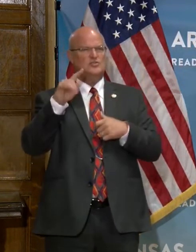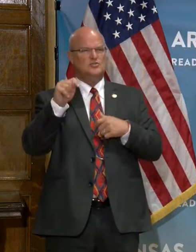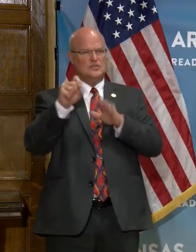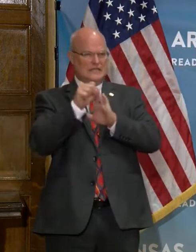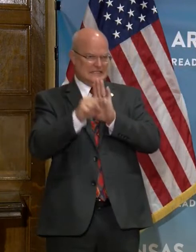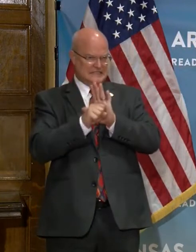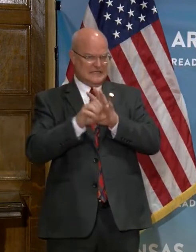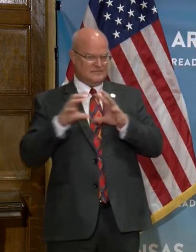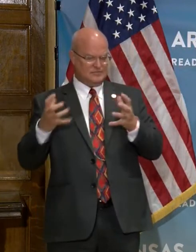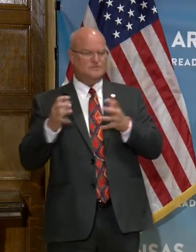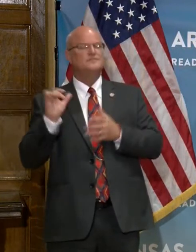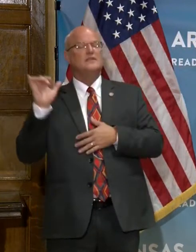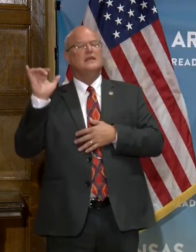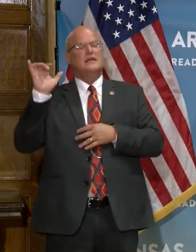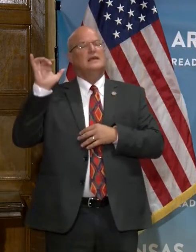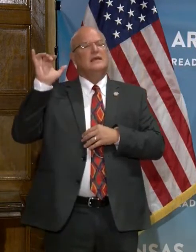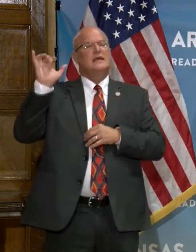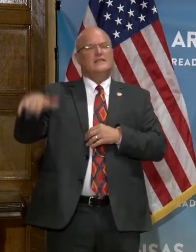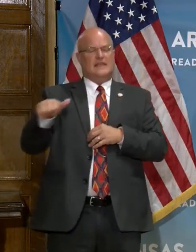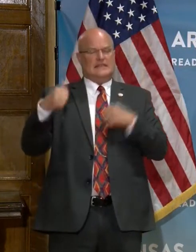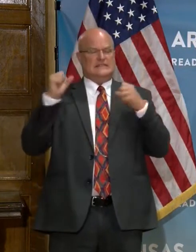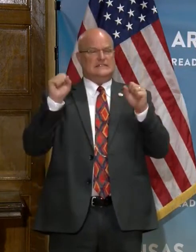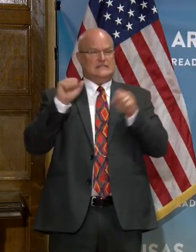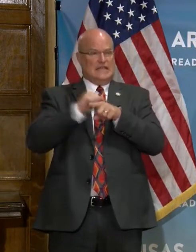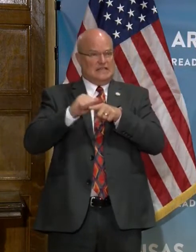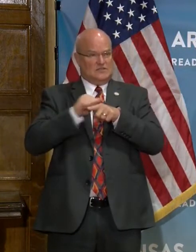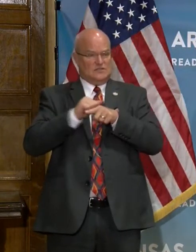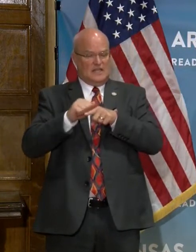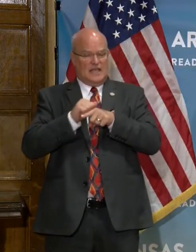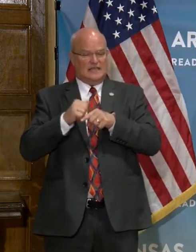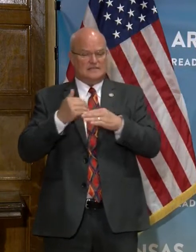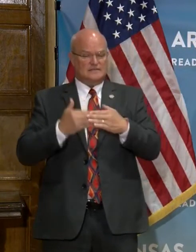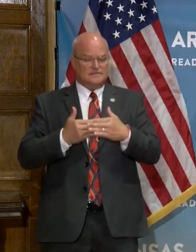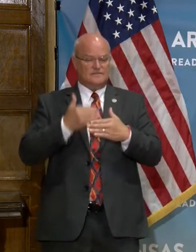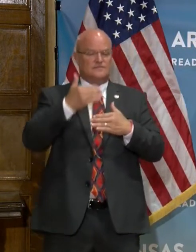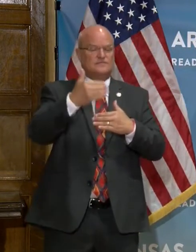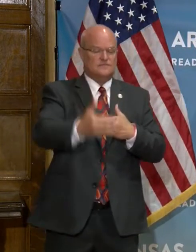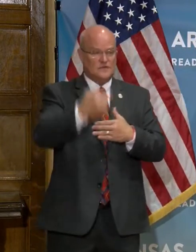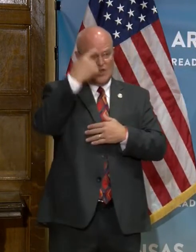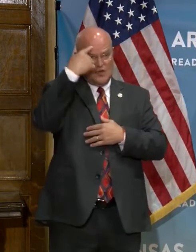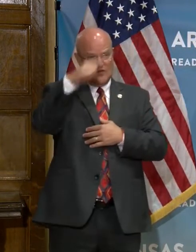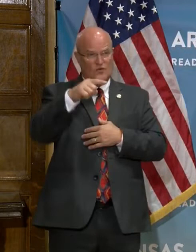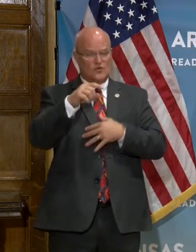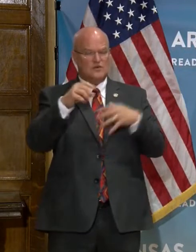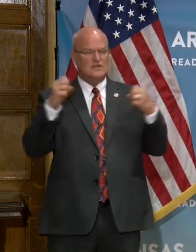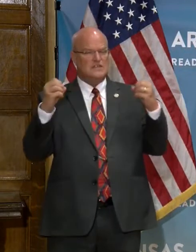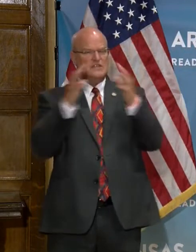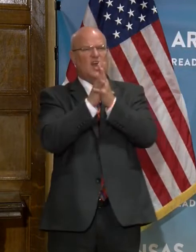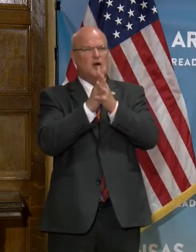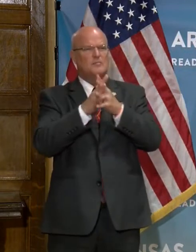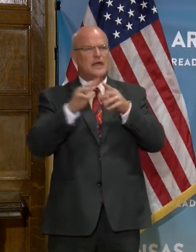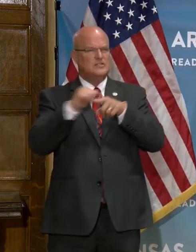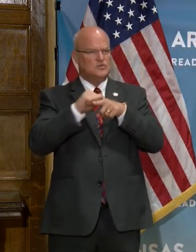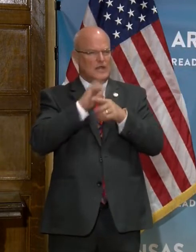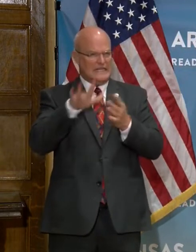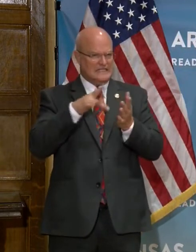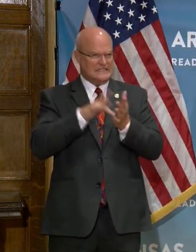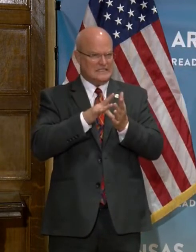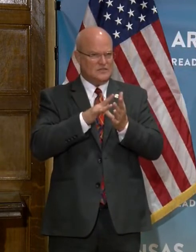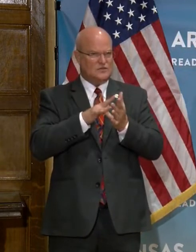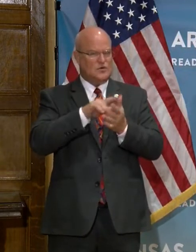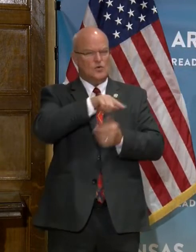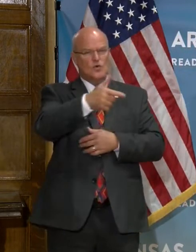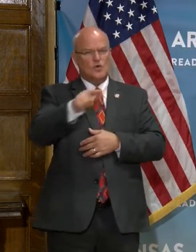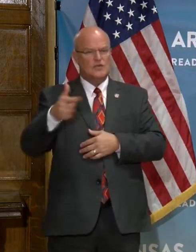state. That is the exercise that is a stepping stone for a combat training center